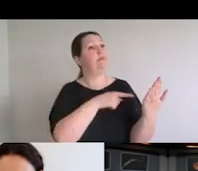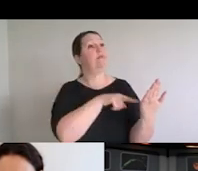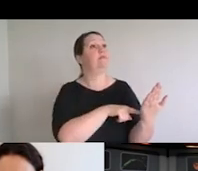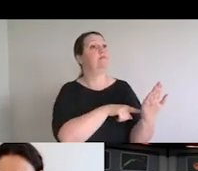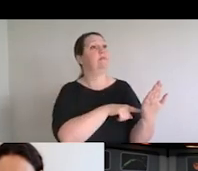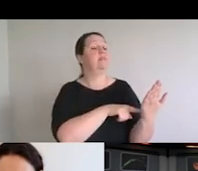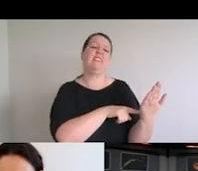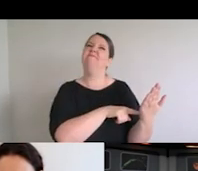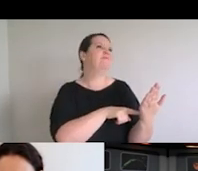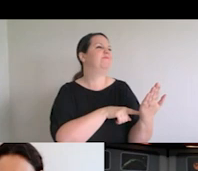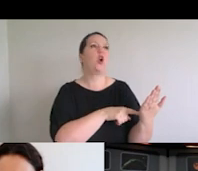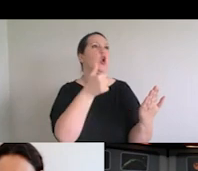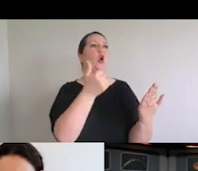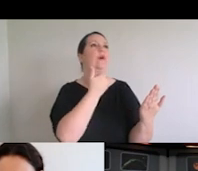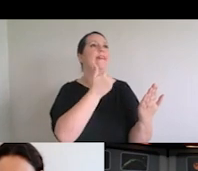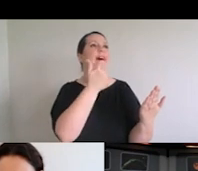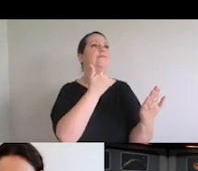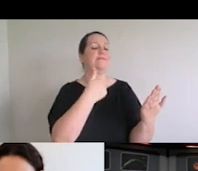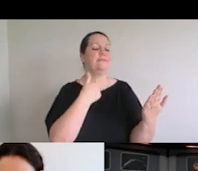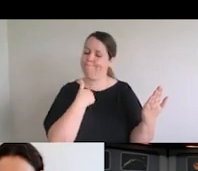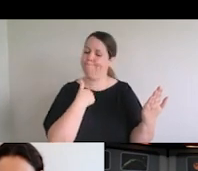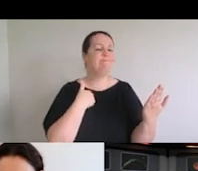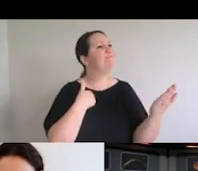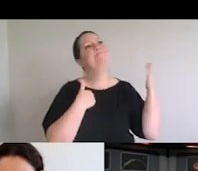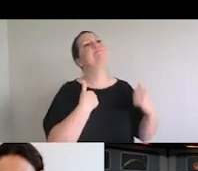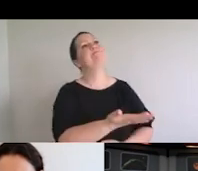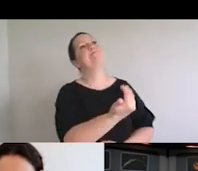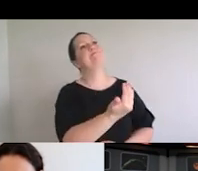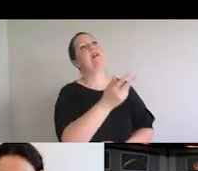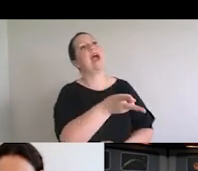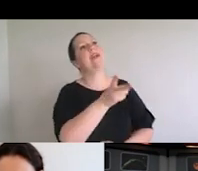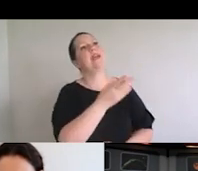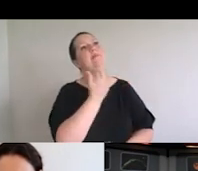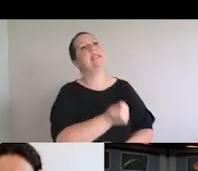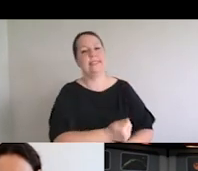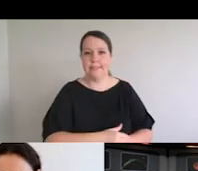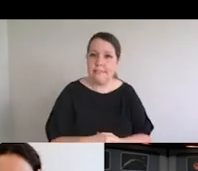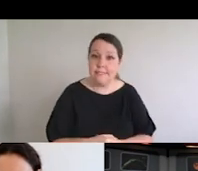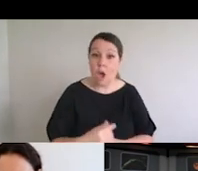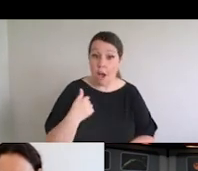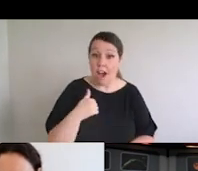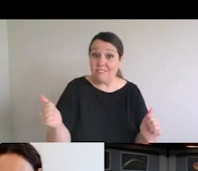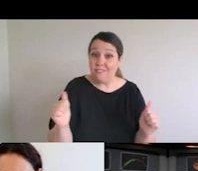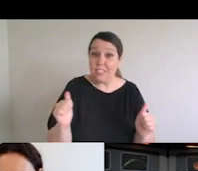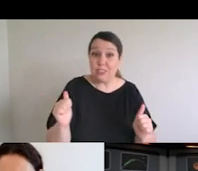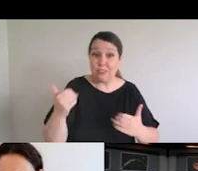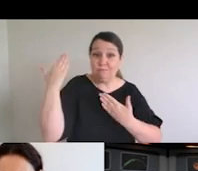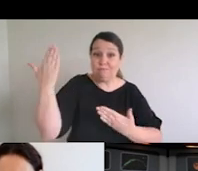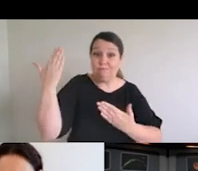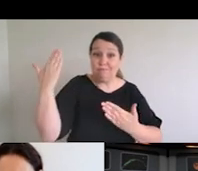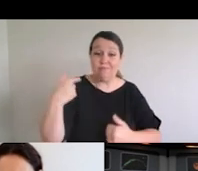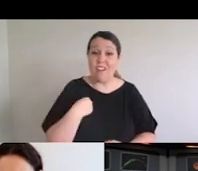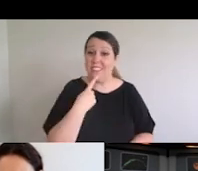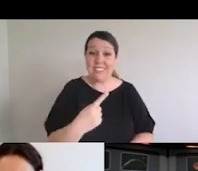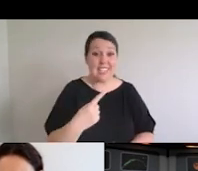I've given you in just 8 or 10 minutes, and I'm happy to give you more, ample reasons. You already know them, but ample reasons to